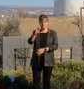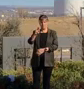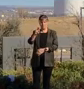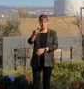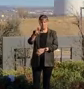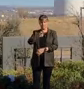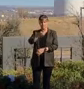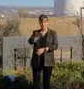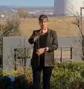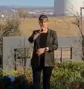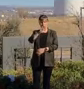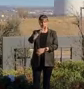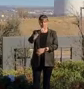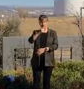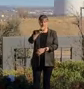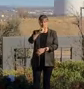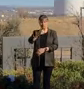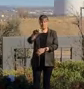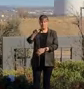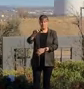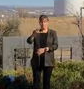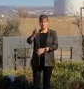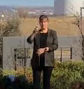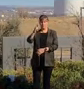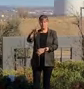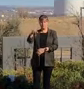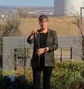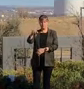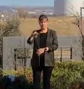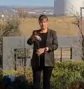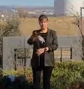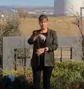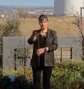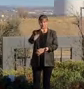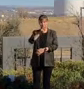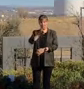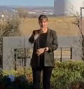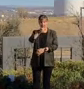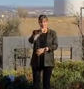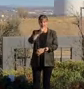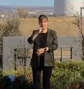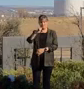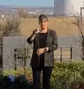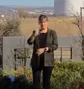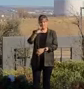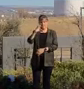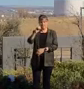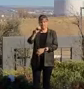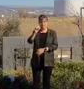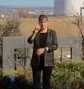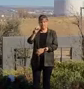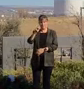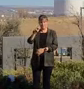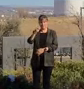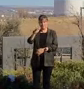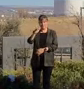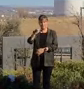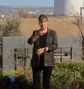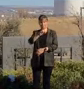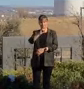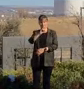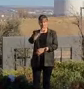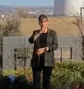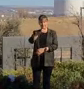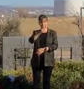Sergeant Virgil Thorpe, Private First Class Kyle Wojciechowski, Sergeant Douglas